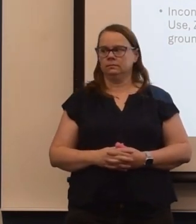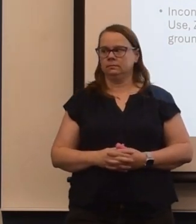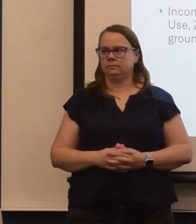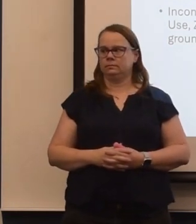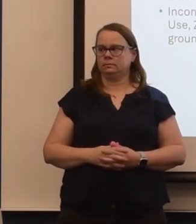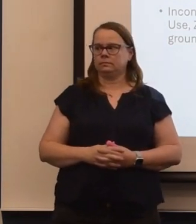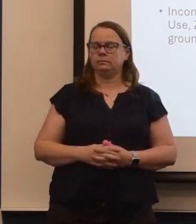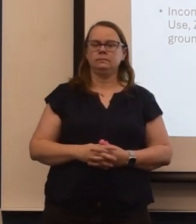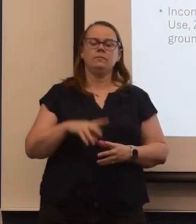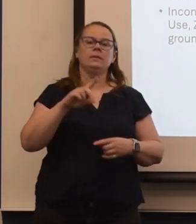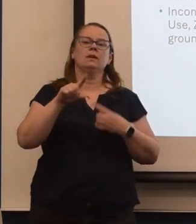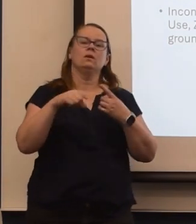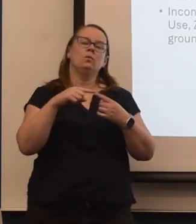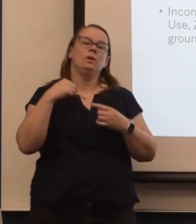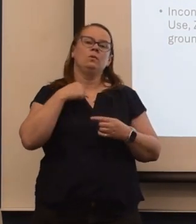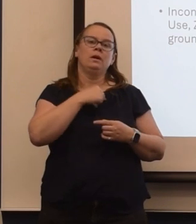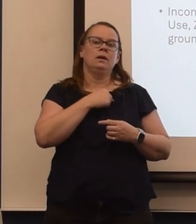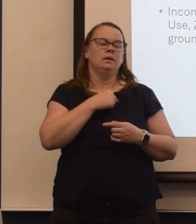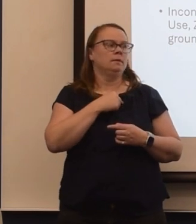So